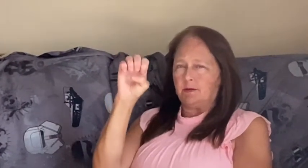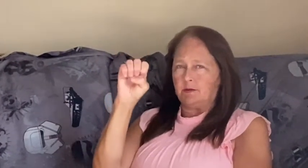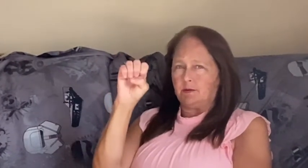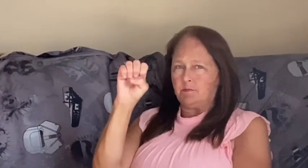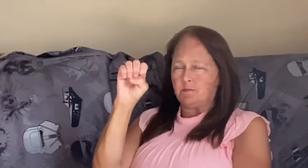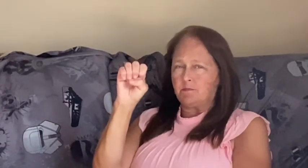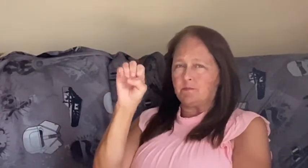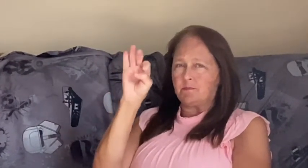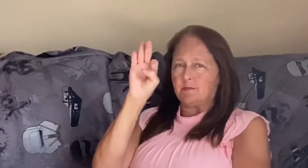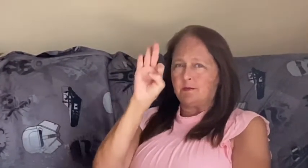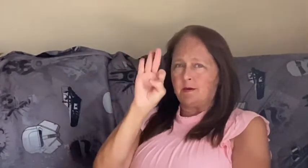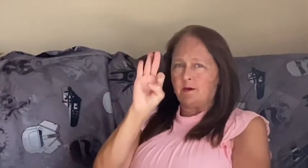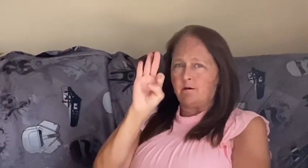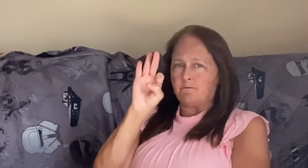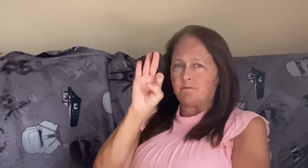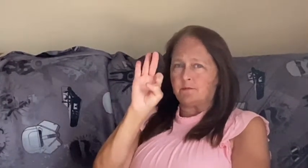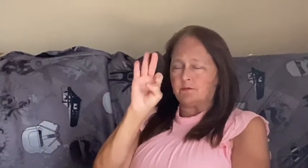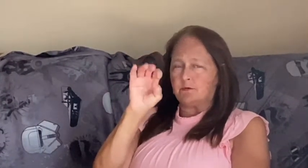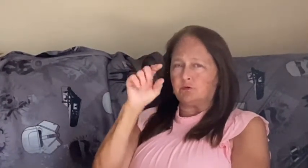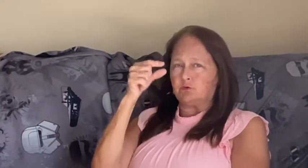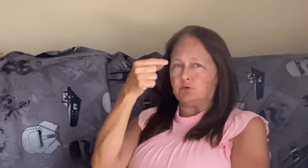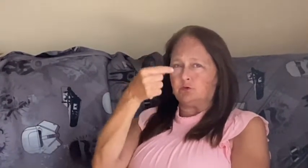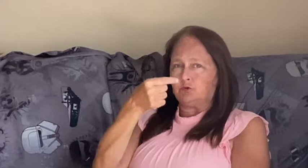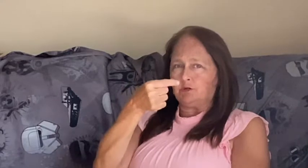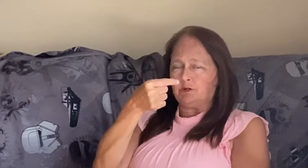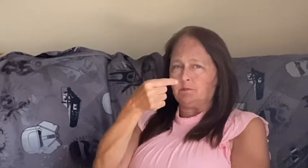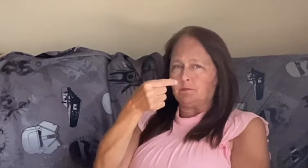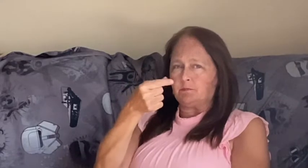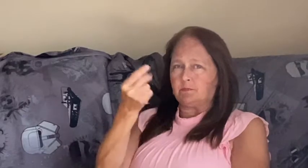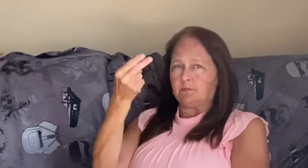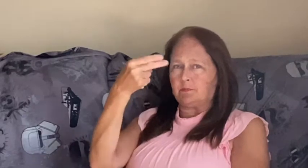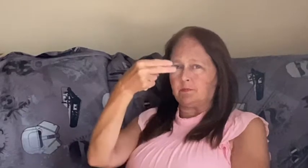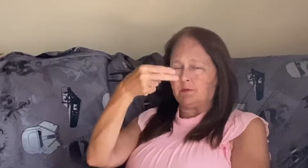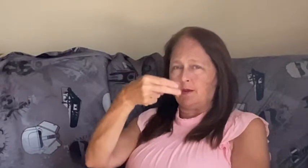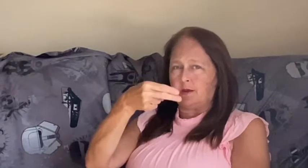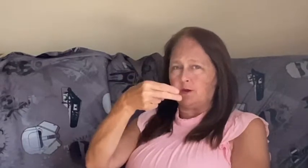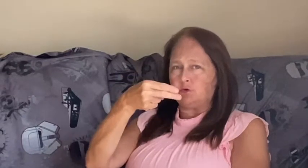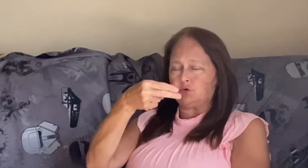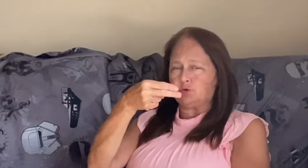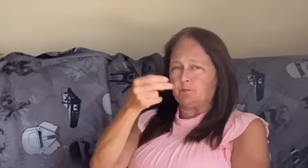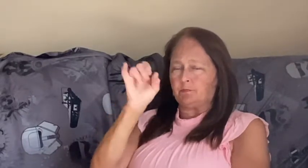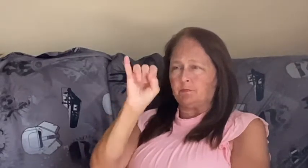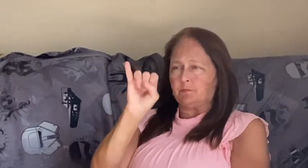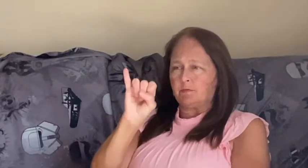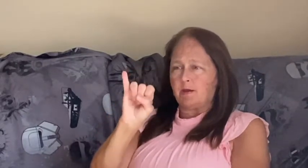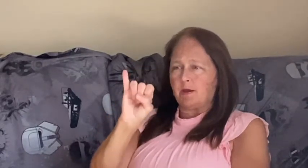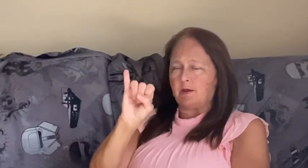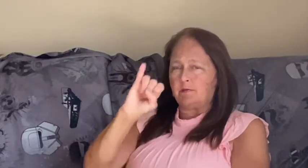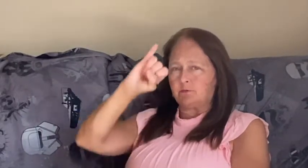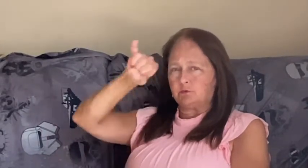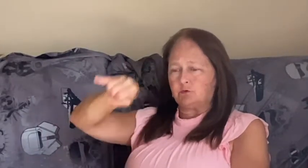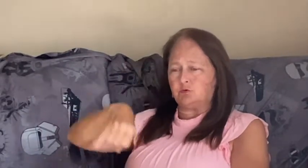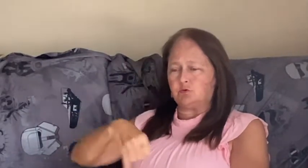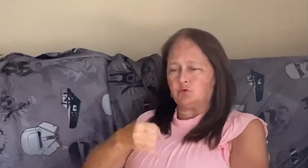E, F, G, H, I,